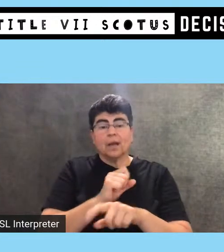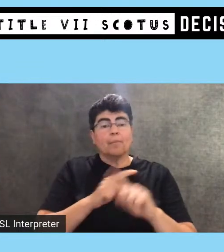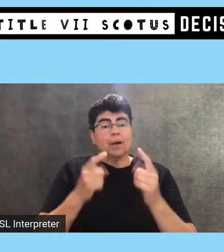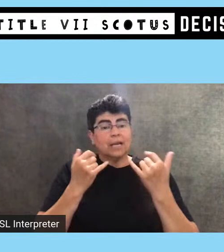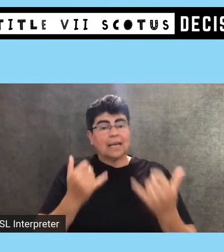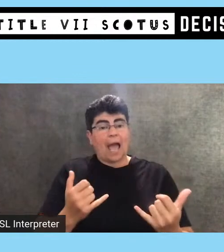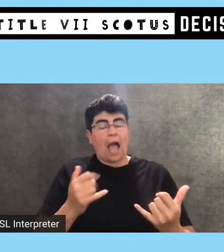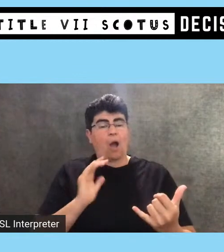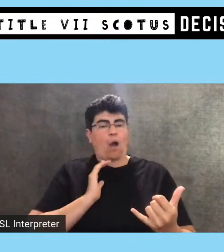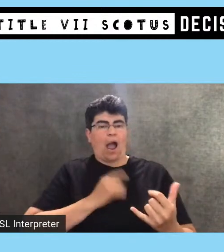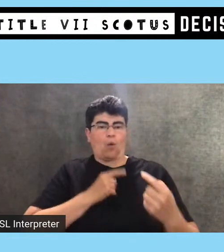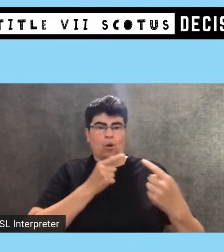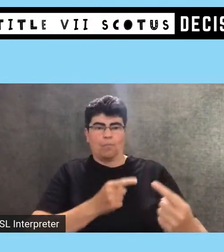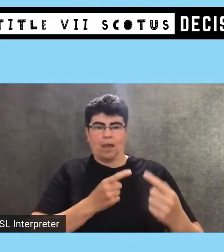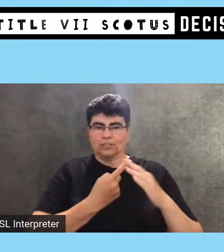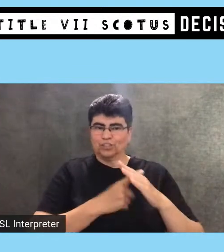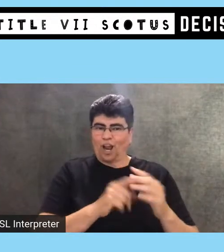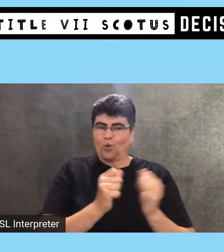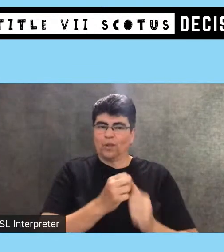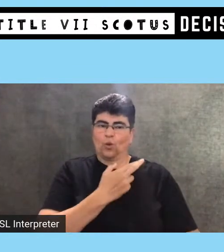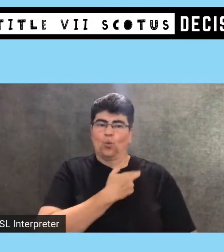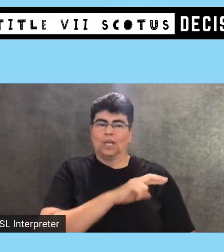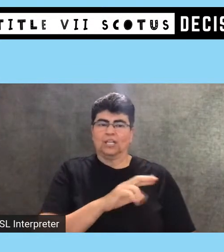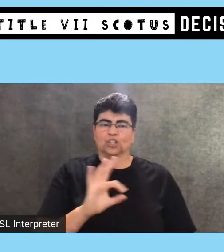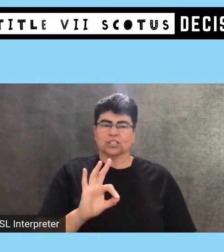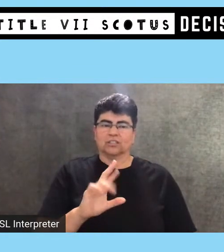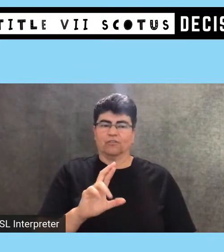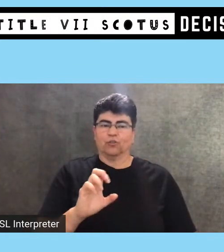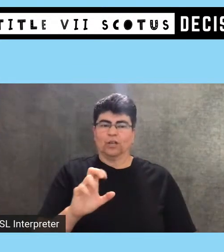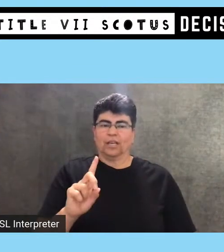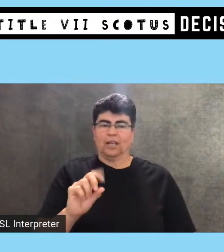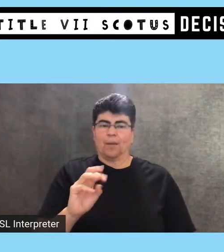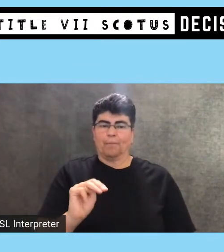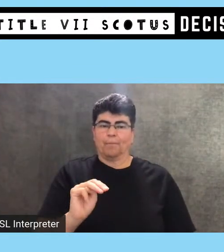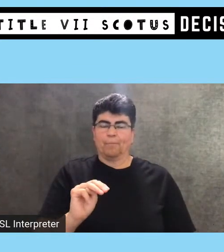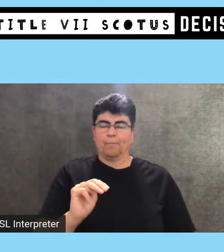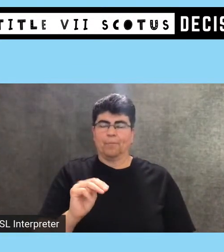our battle begins with religious freedom. So we